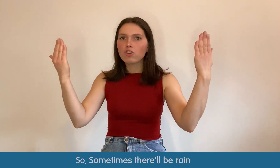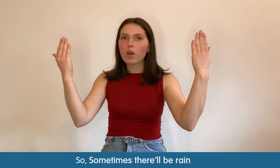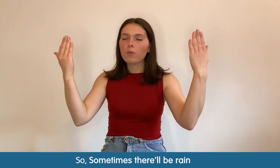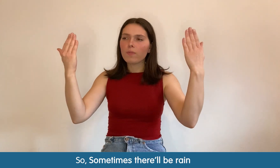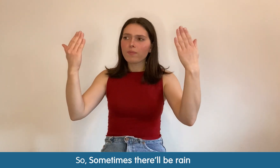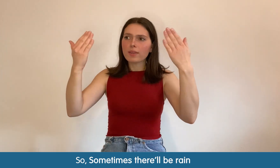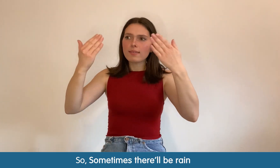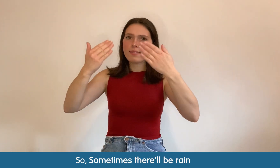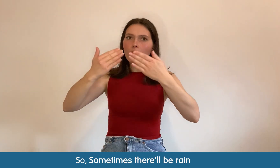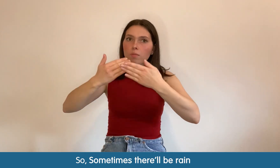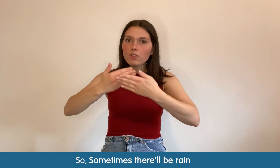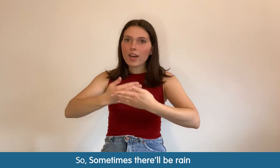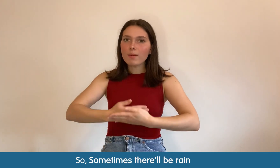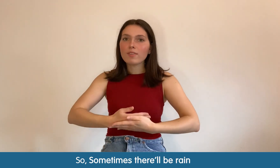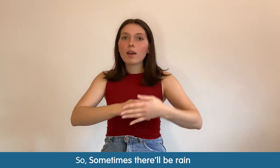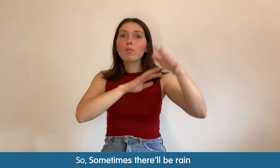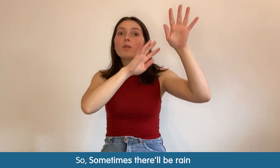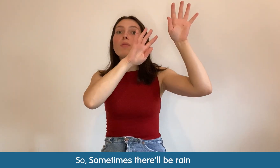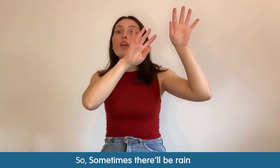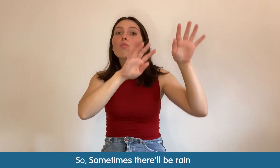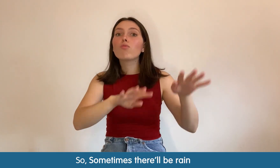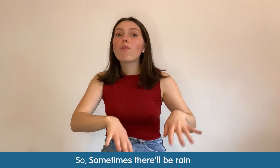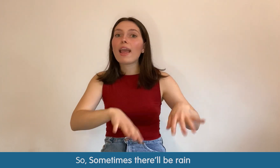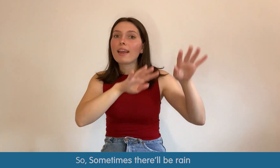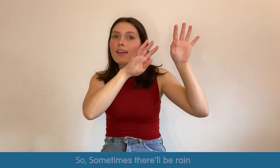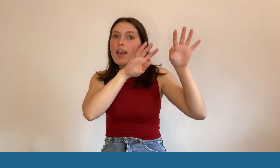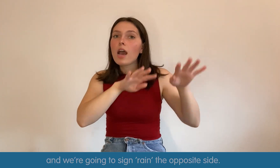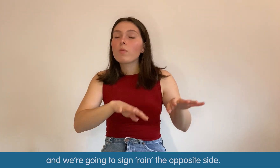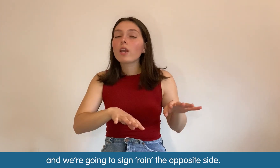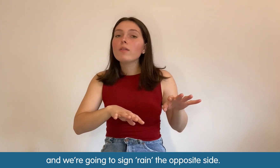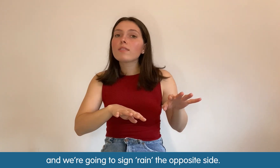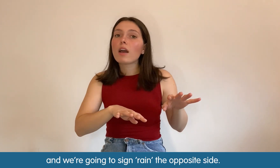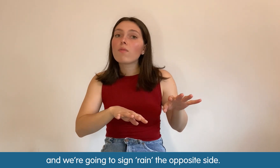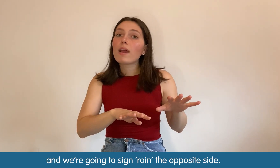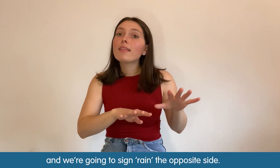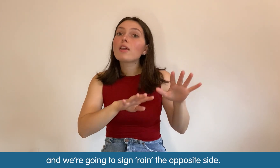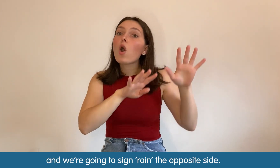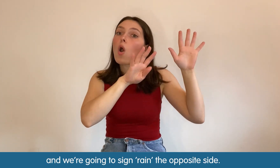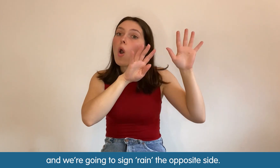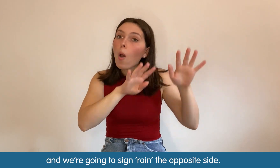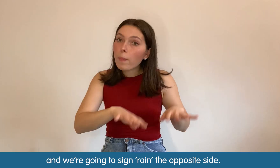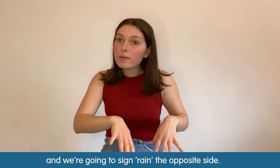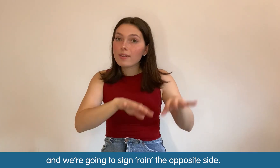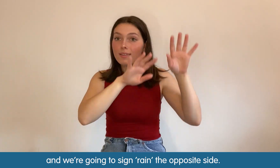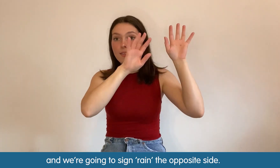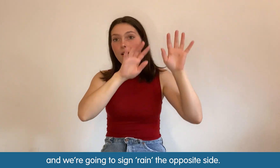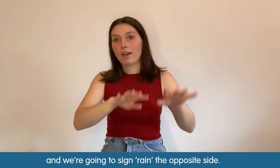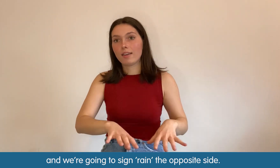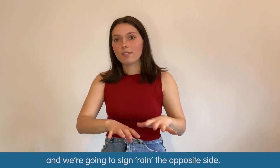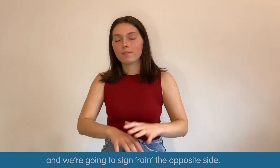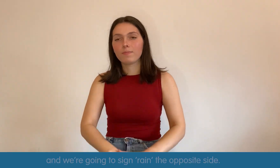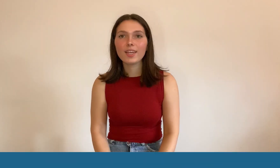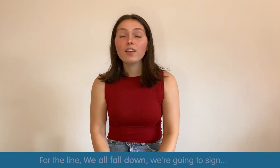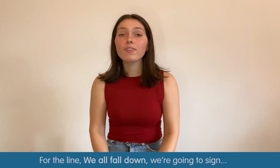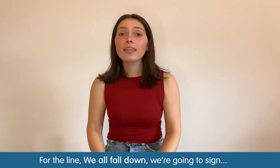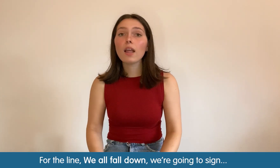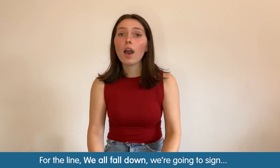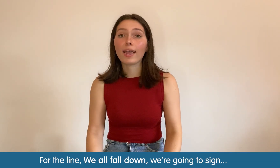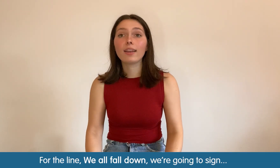So sometimes there will be rain, and we're going to sign rain the opposite side. For the line,